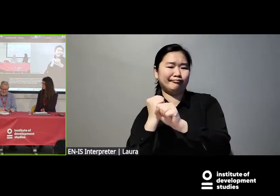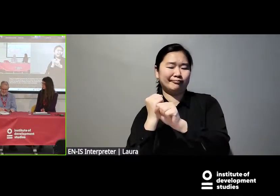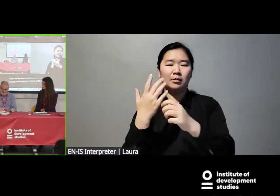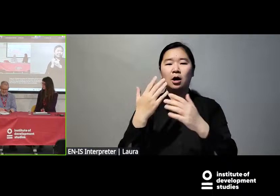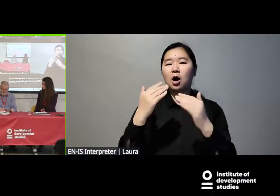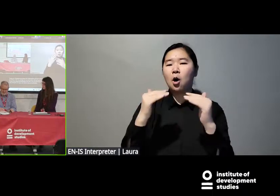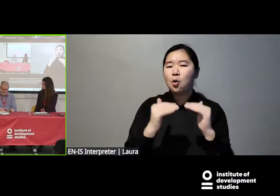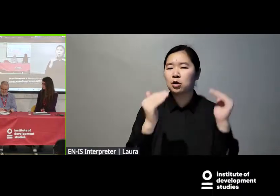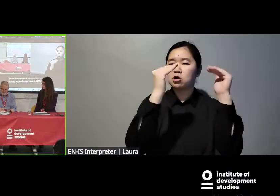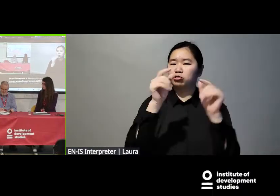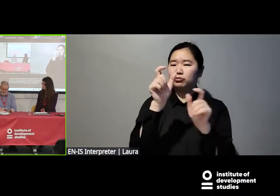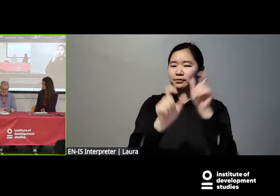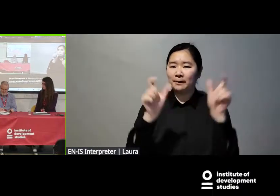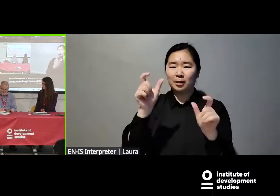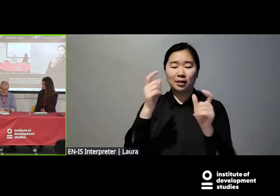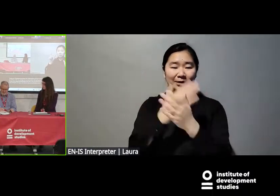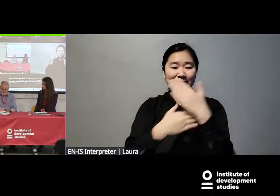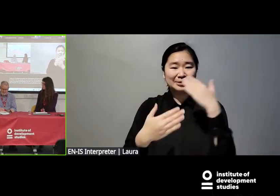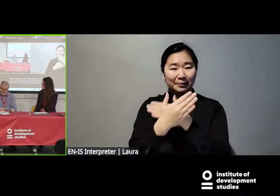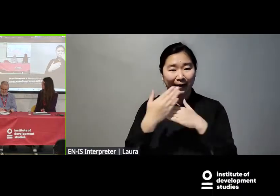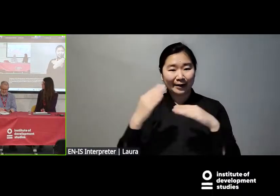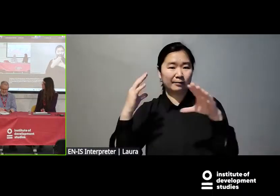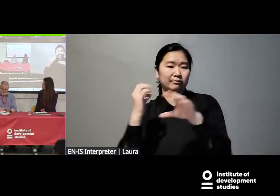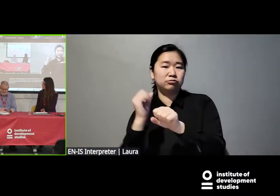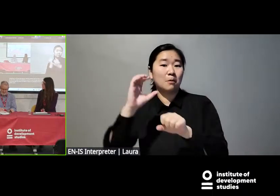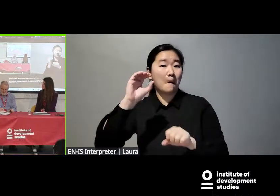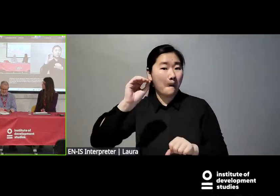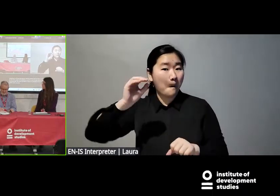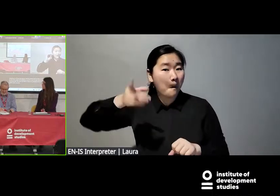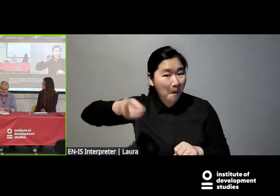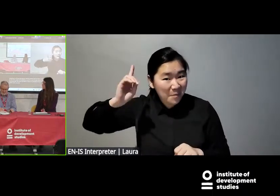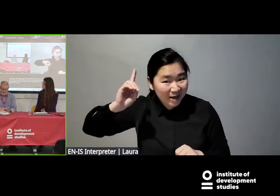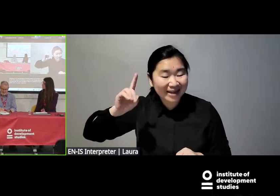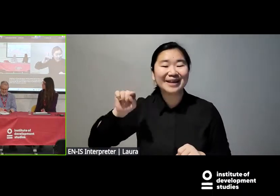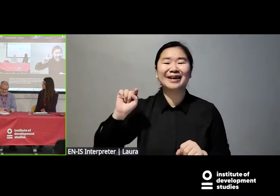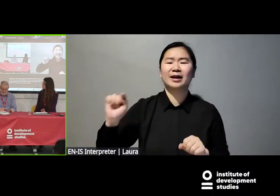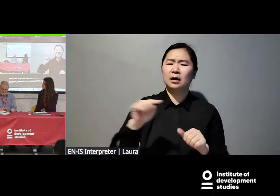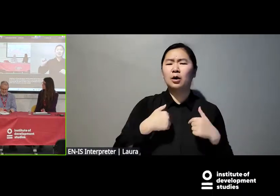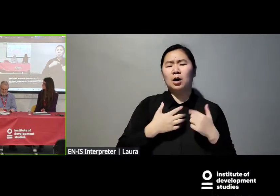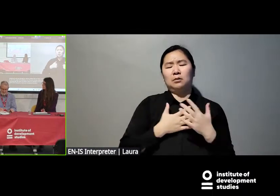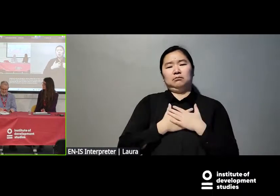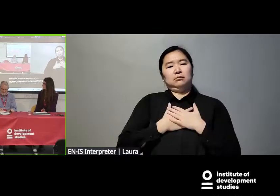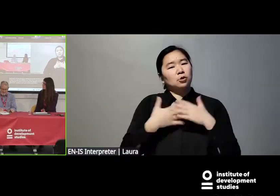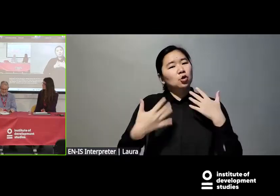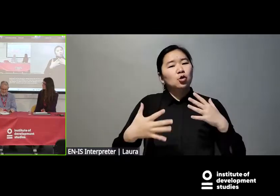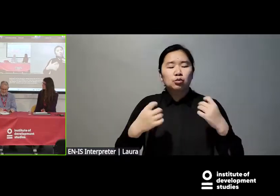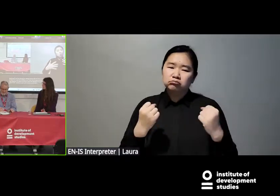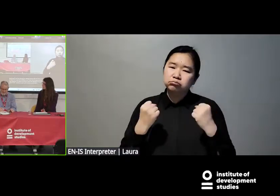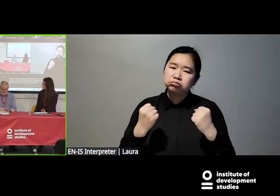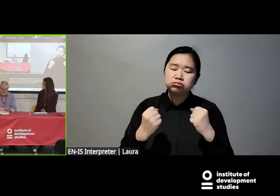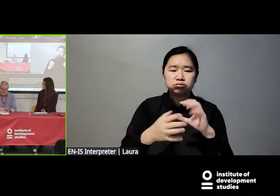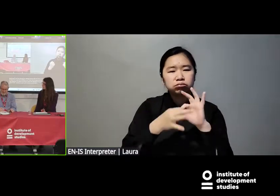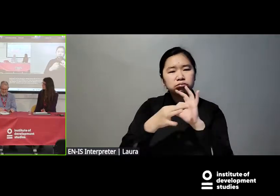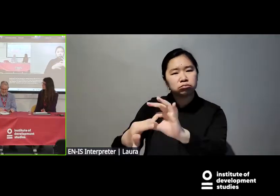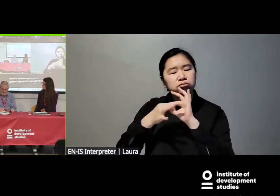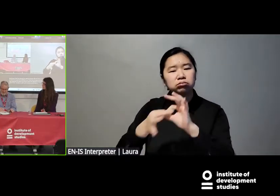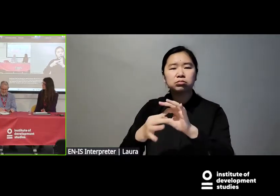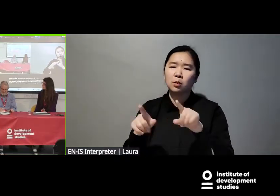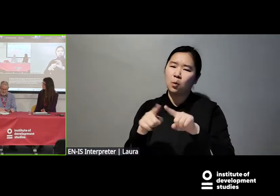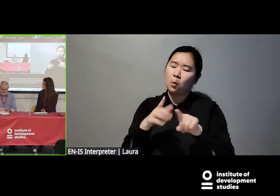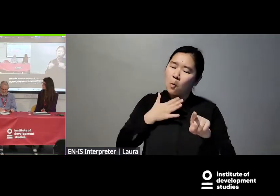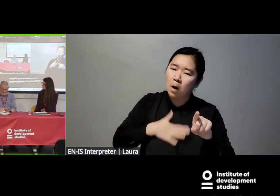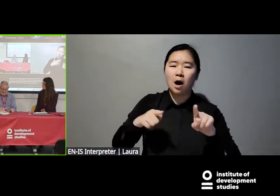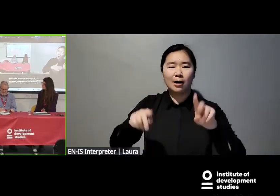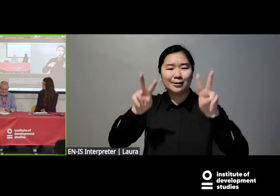second value is partnership. Again, very, very important. And this is partners both in terms of the editorial team, but also